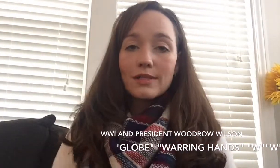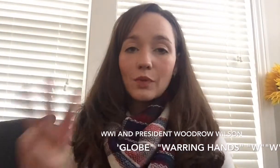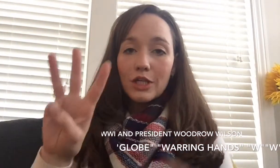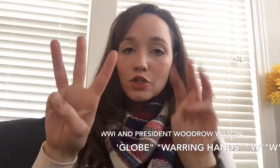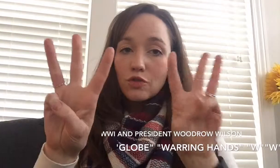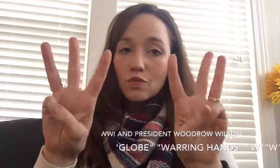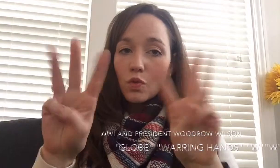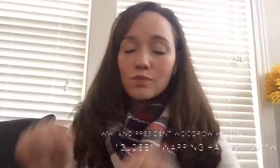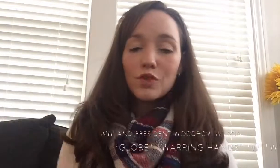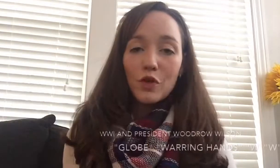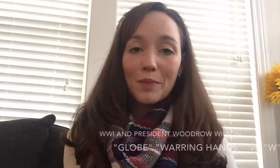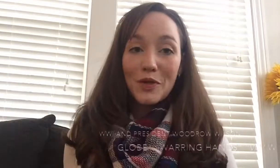and we could do two W's.